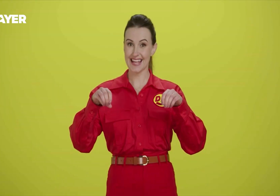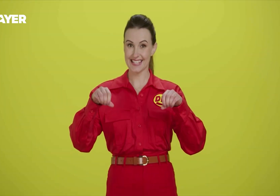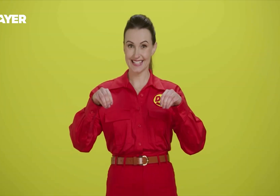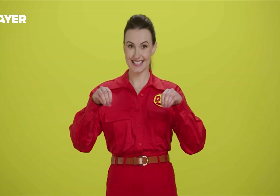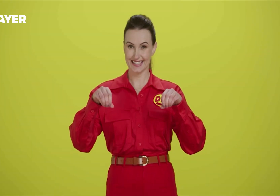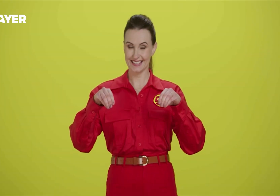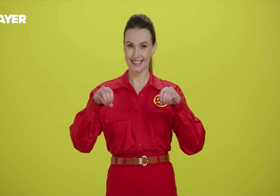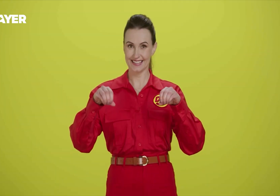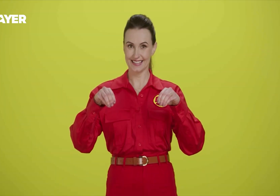Sand.